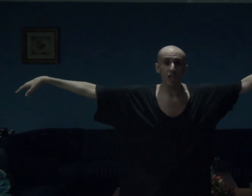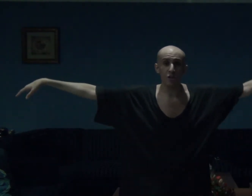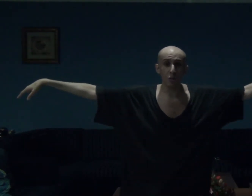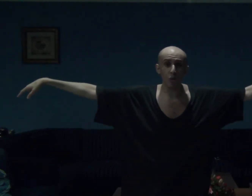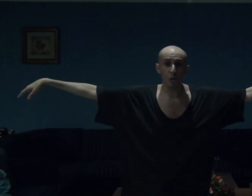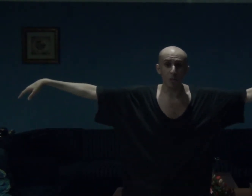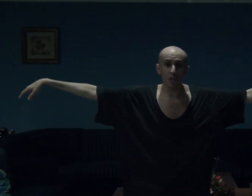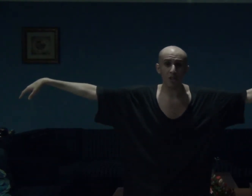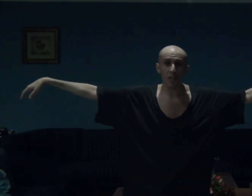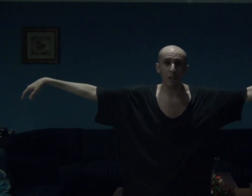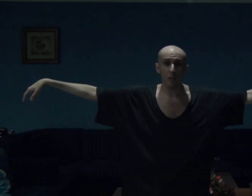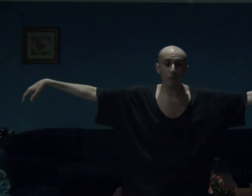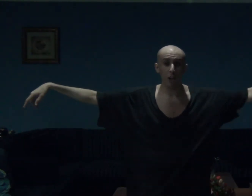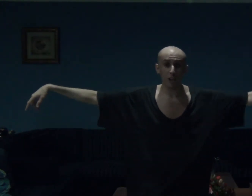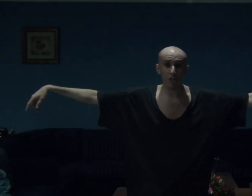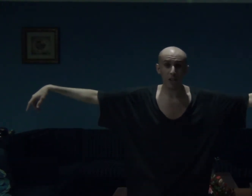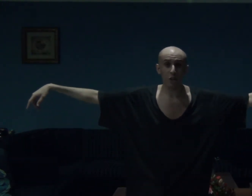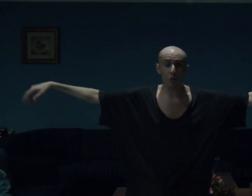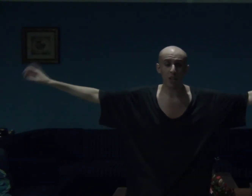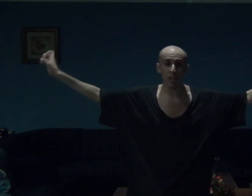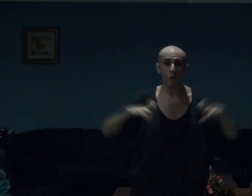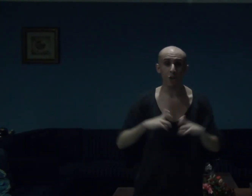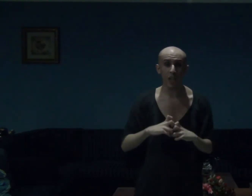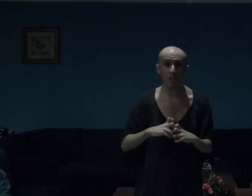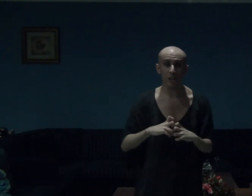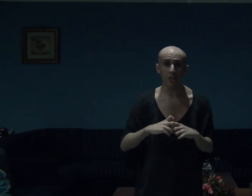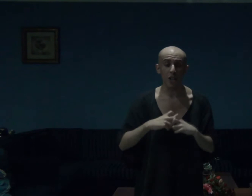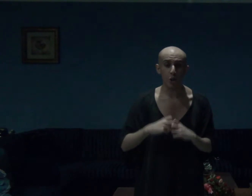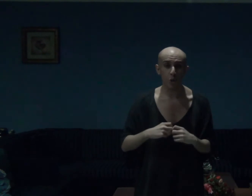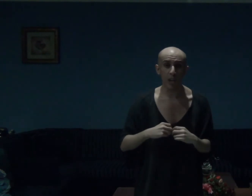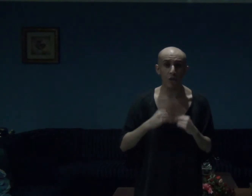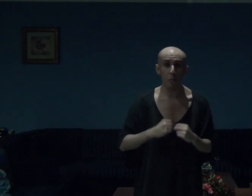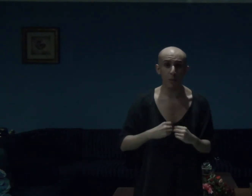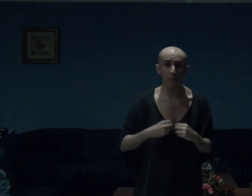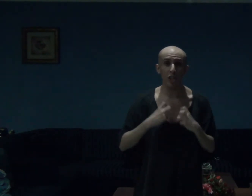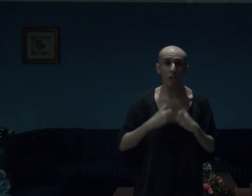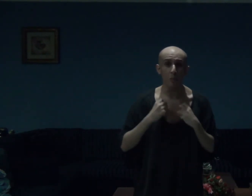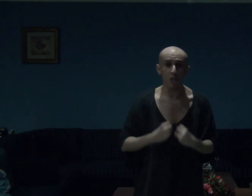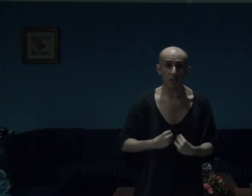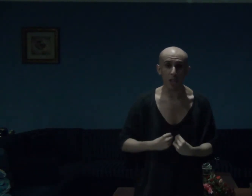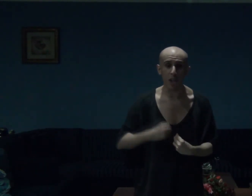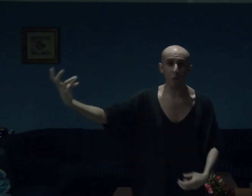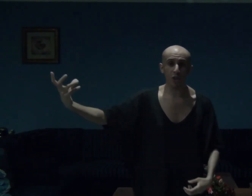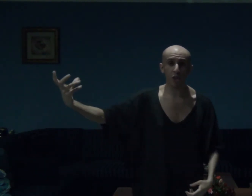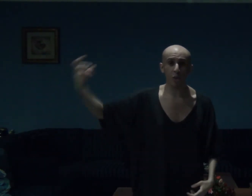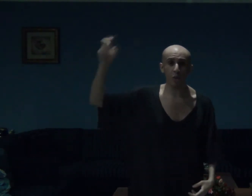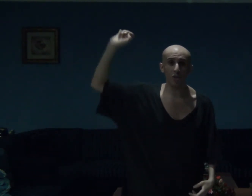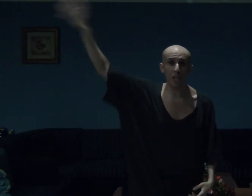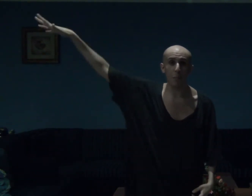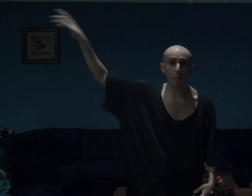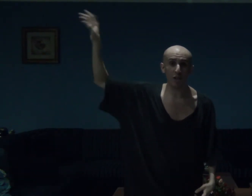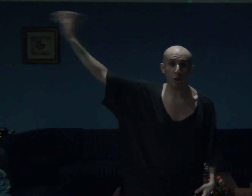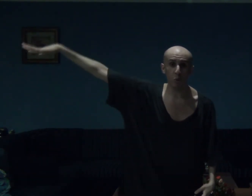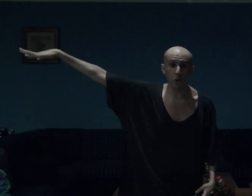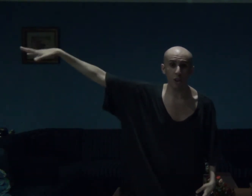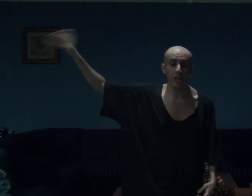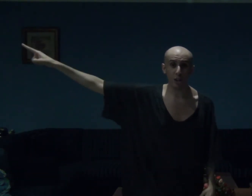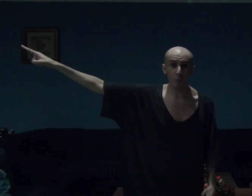new community of Alexandria, together they try to build a community which includes a better wall,